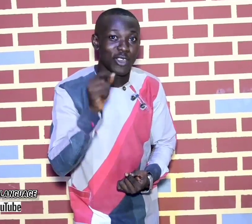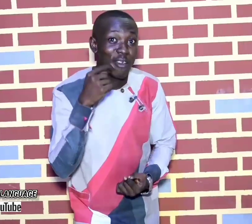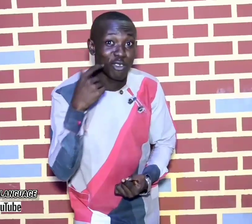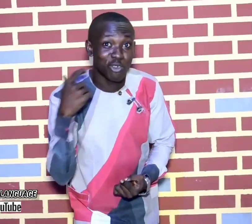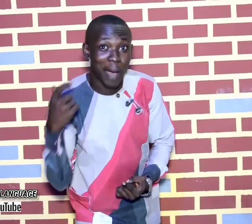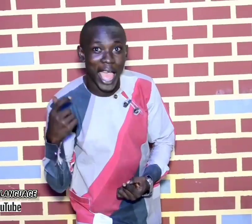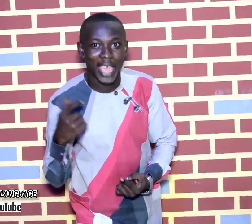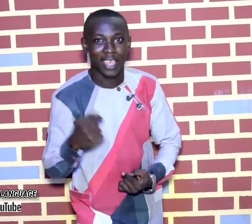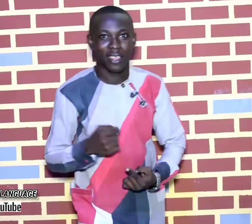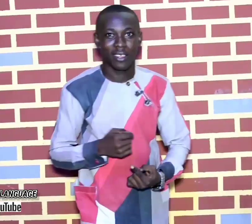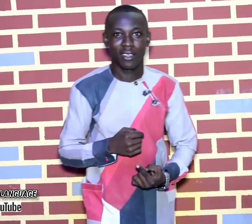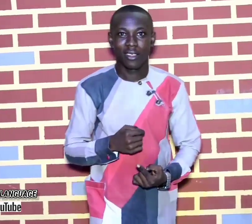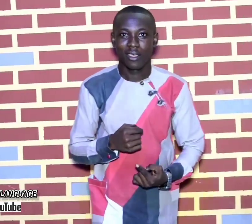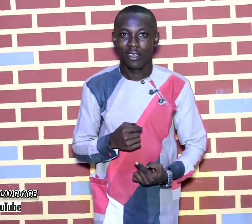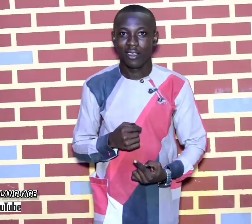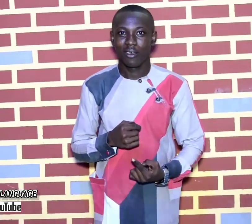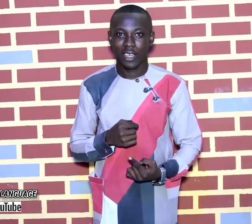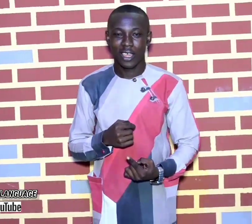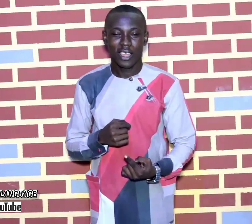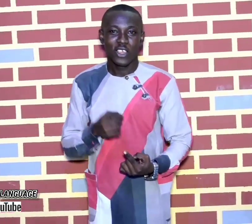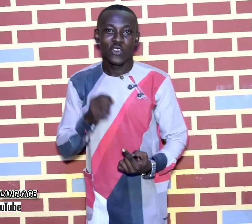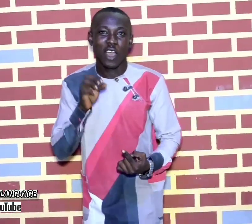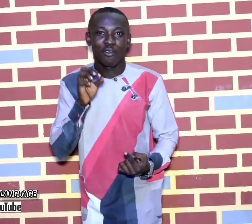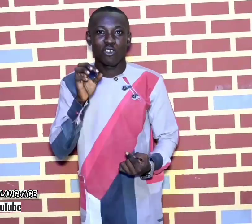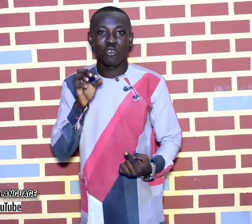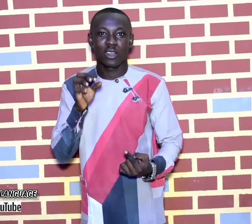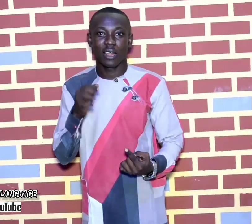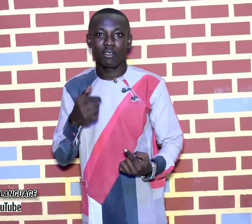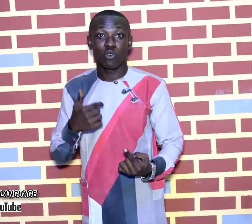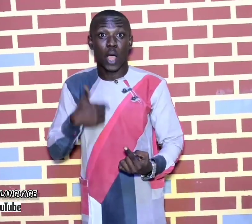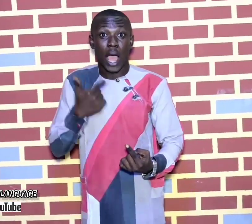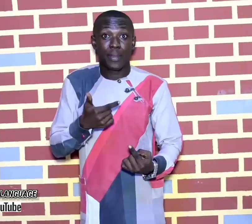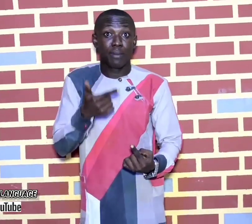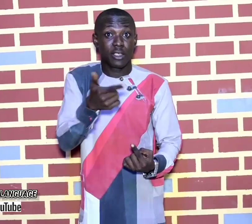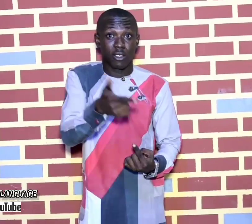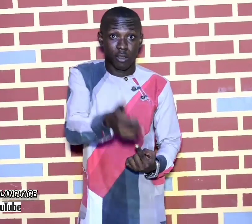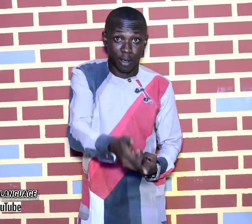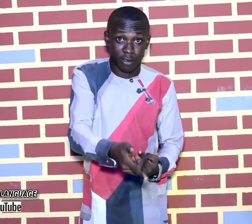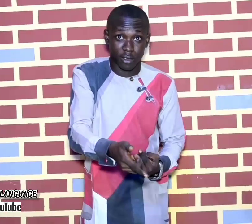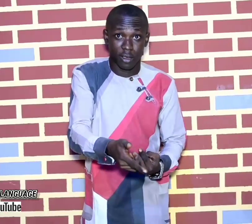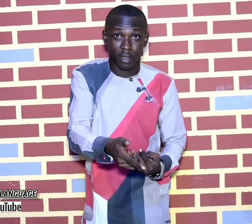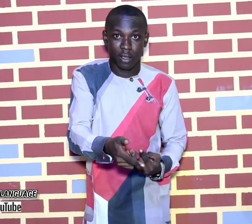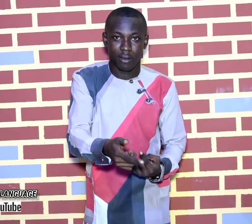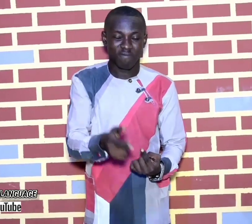have to smile. Okay? You have to show that you are happy meeting the person.